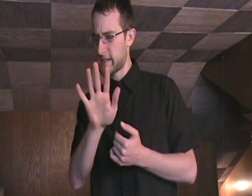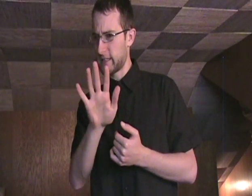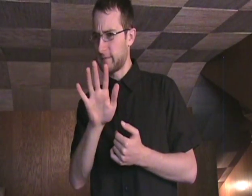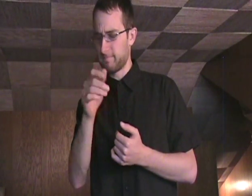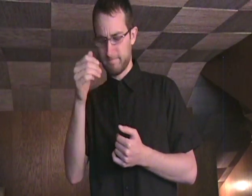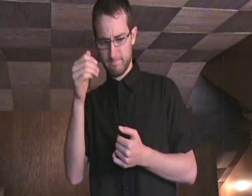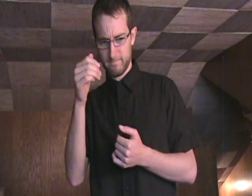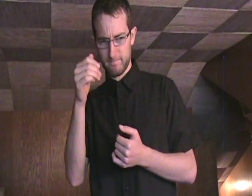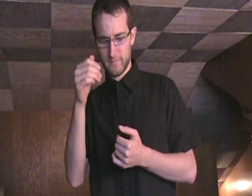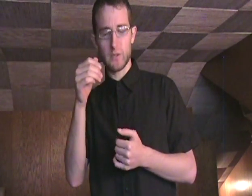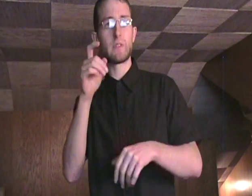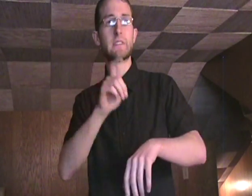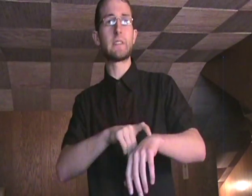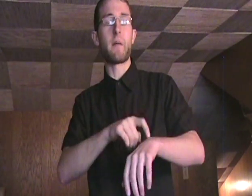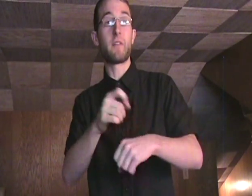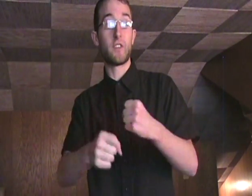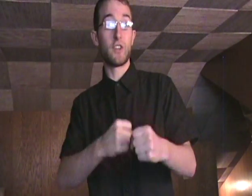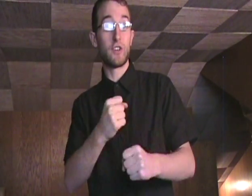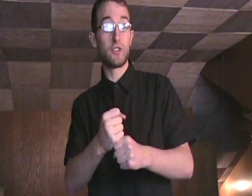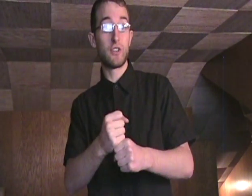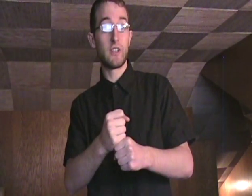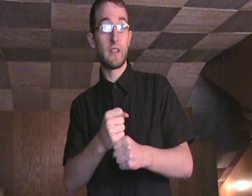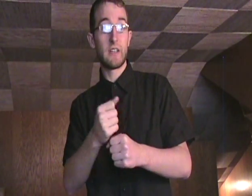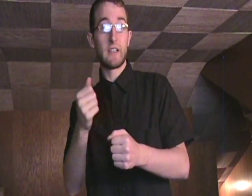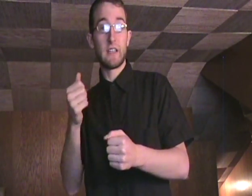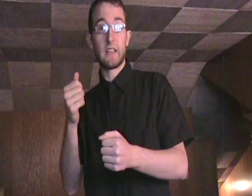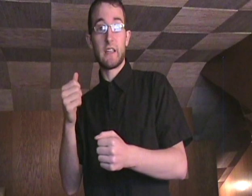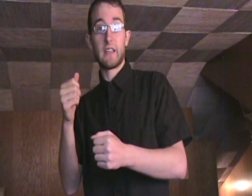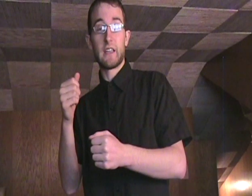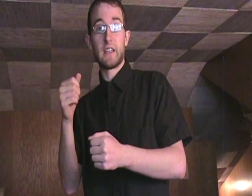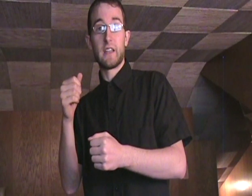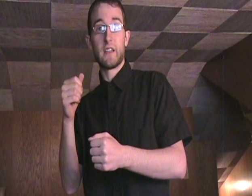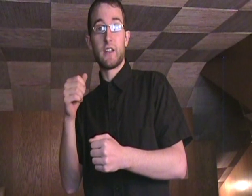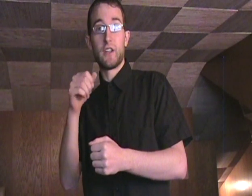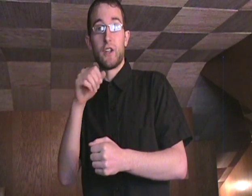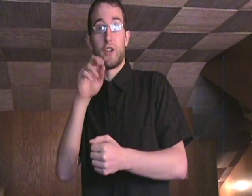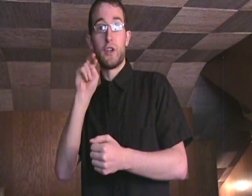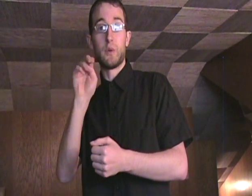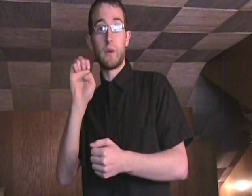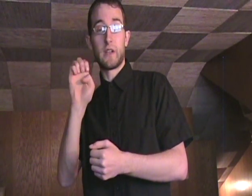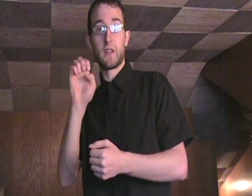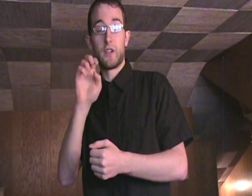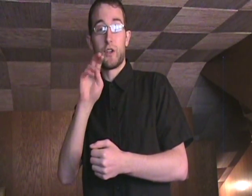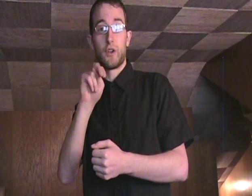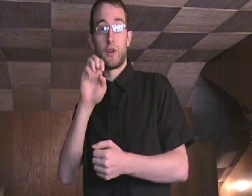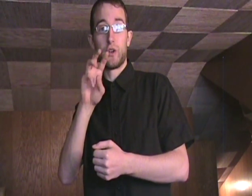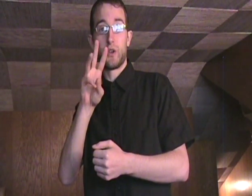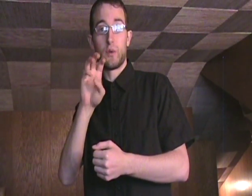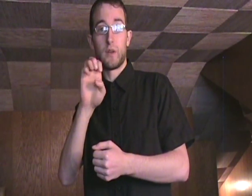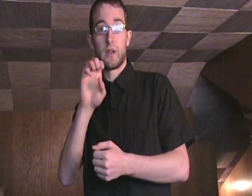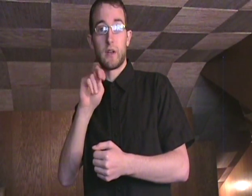So what time of year is it in New England? What season? Kevin? Winter. Okay, so they had not